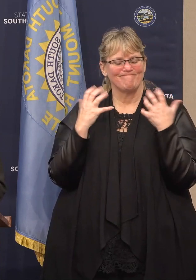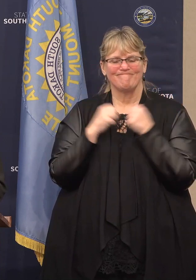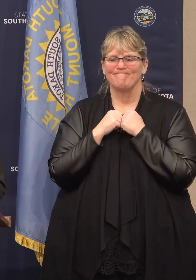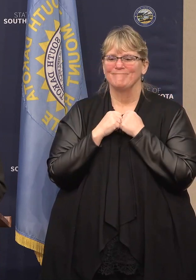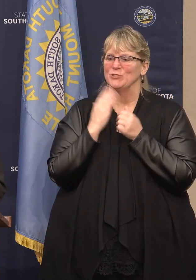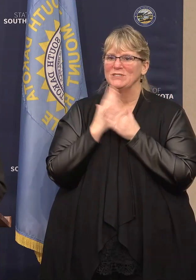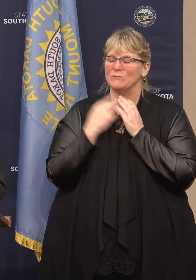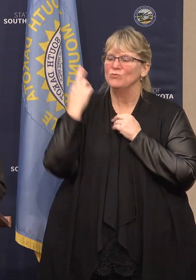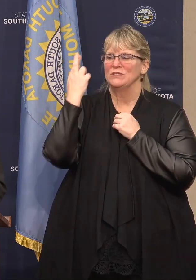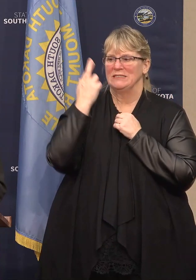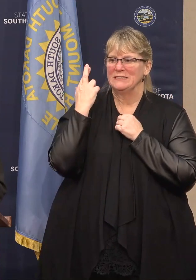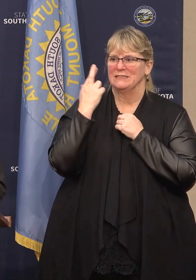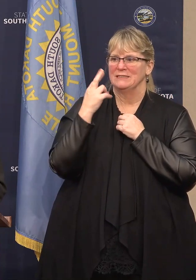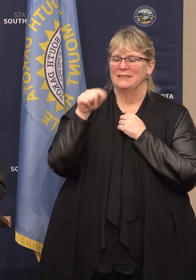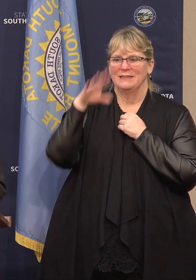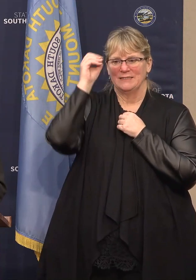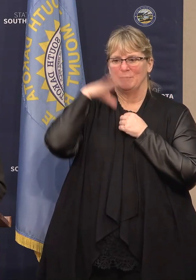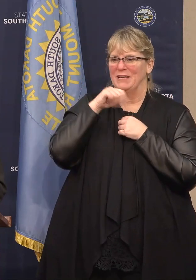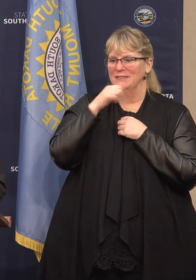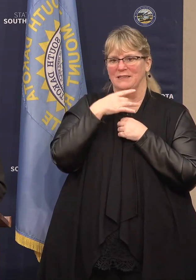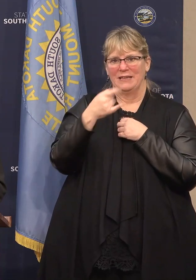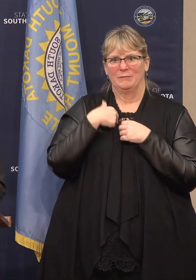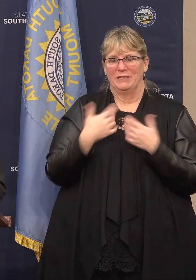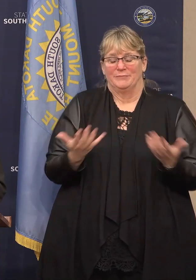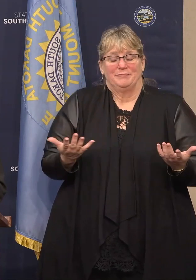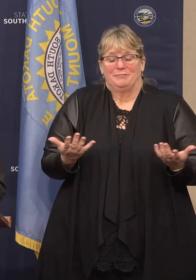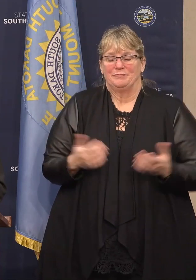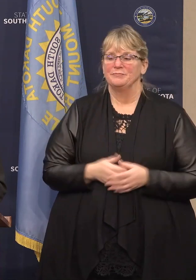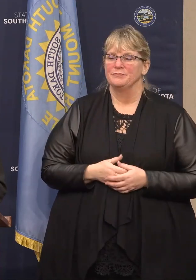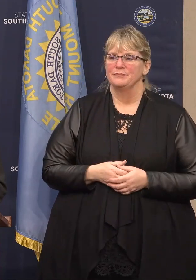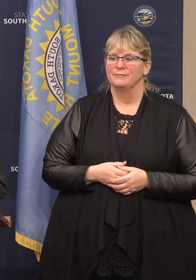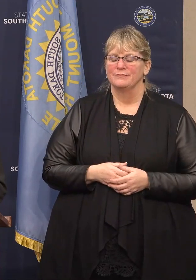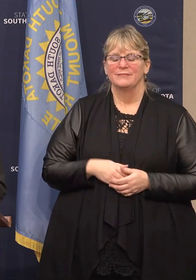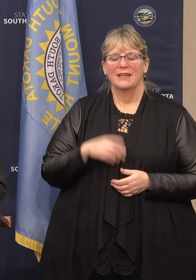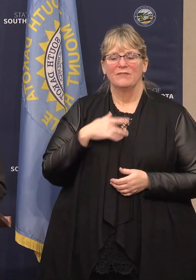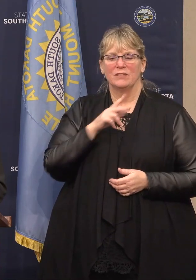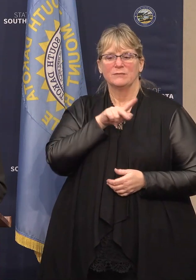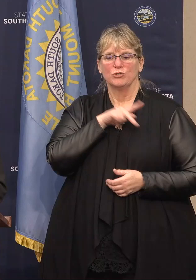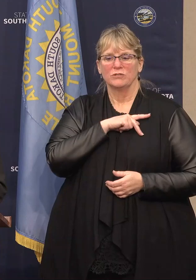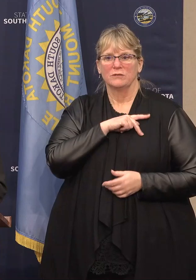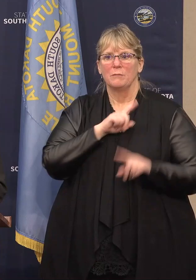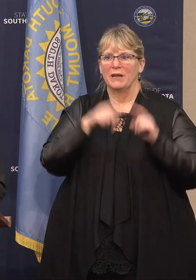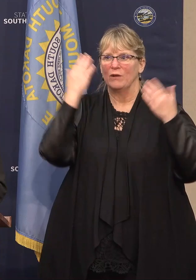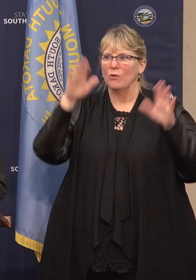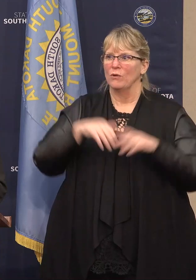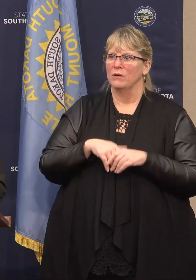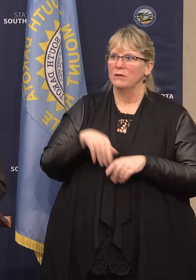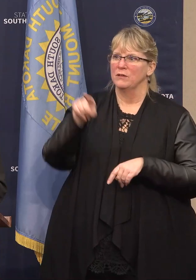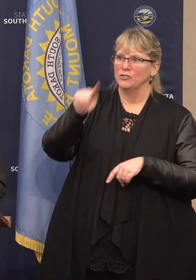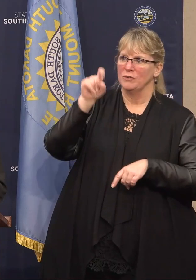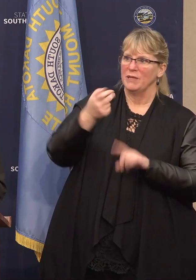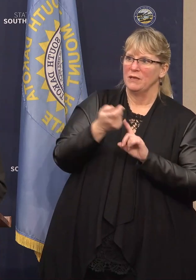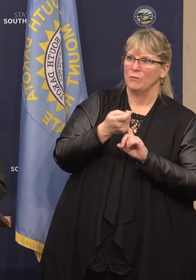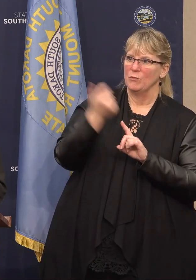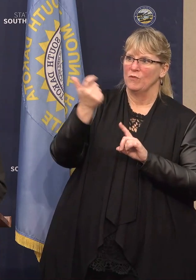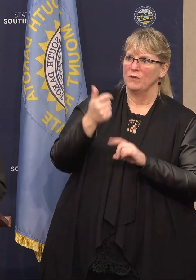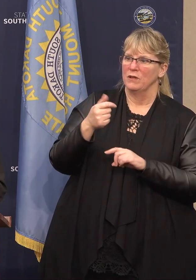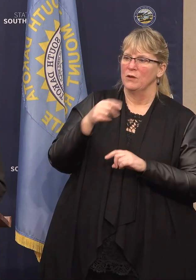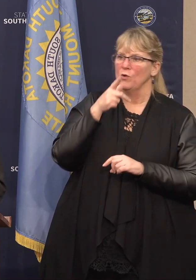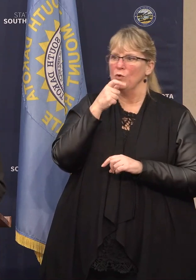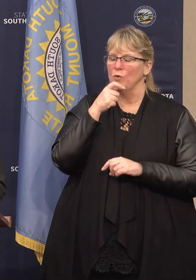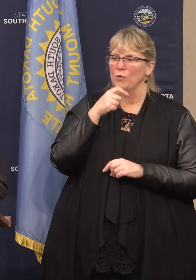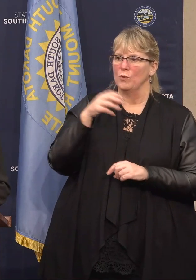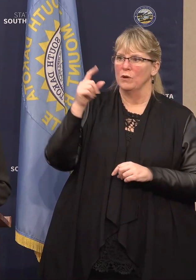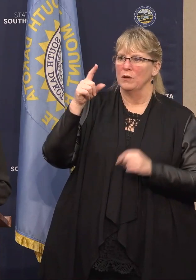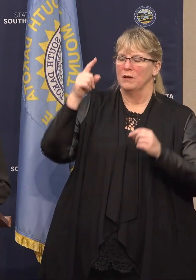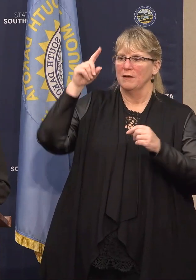some reason this guy doesn't like me. And it seems like a personal agenda, but I don't know what it is. Do you think he should be removed, Who? Speaker of the House? Oh,